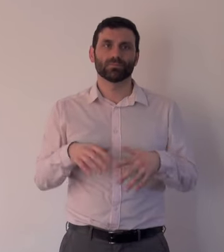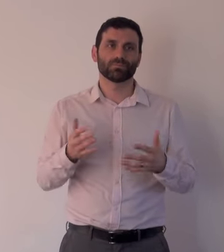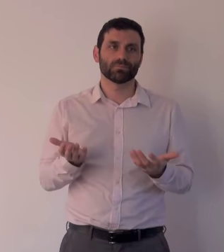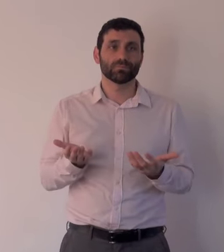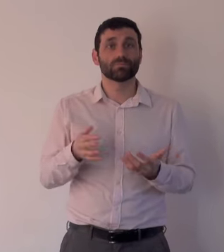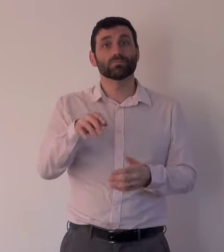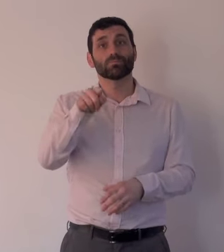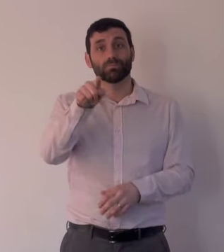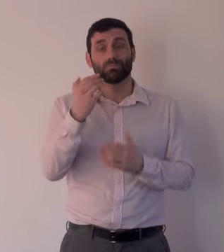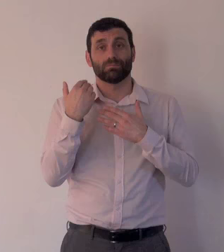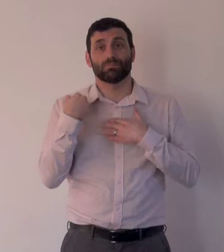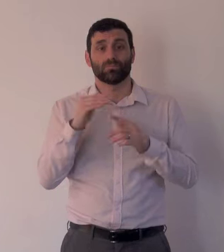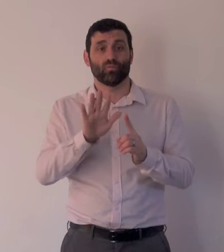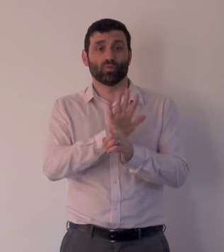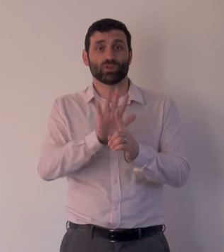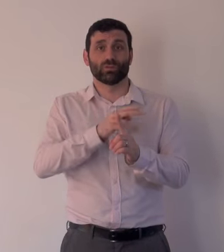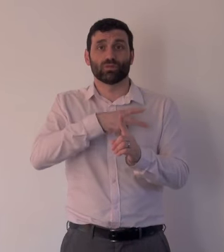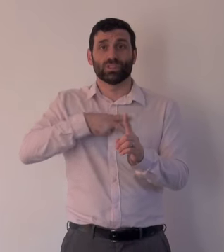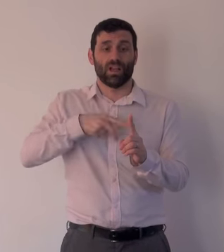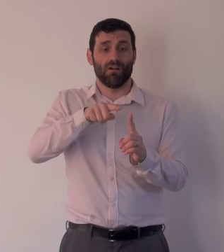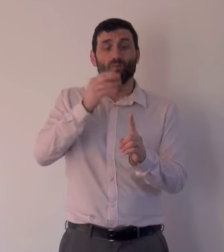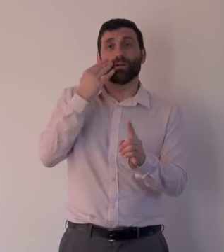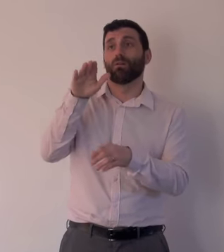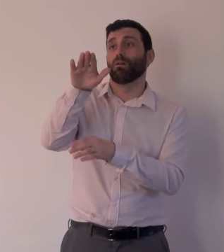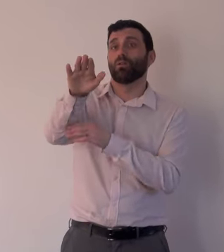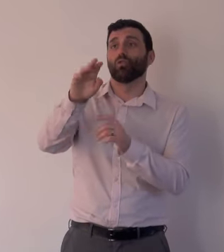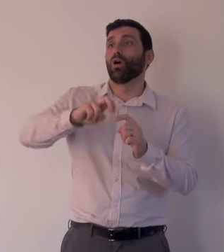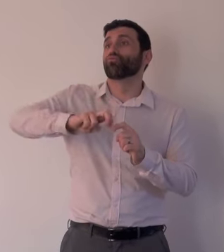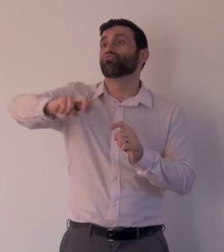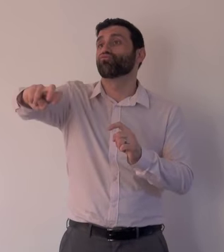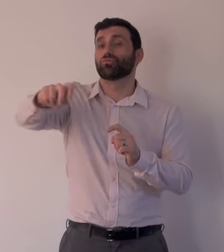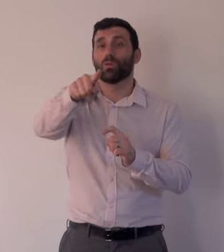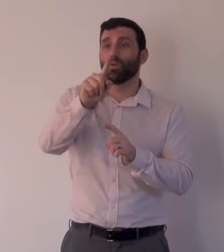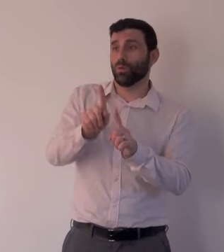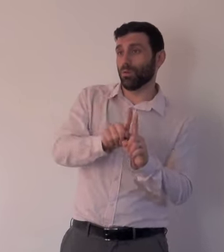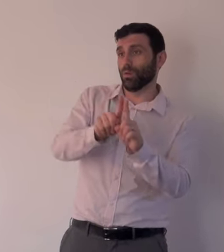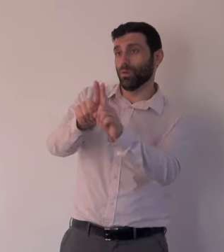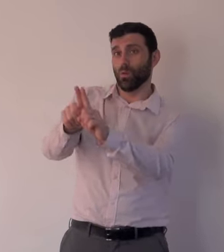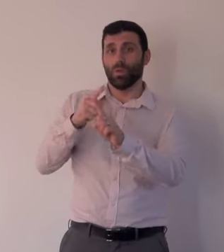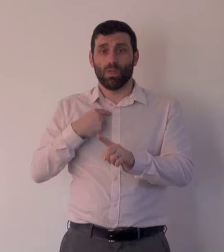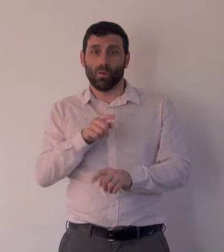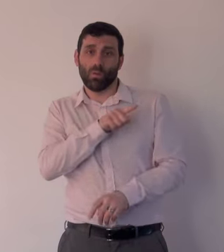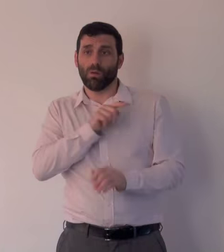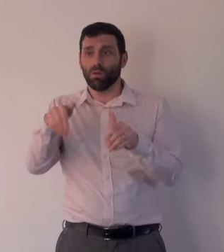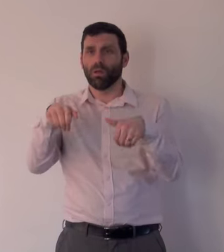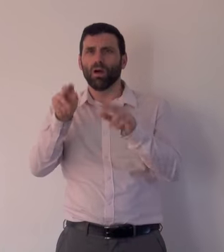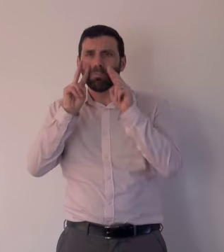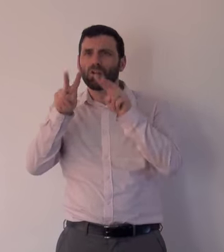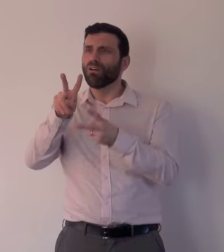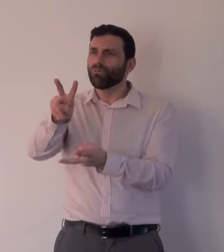You will be needed to shadow members of staff when they're working externally. You will go with them to